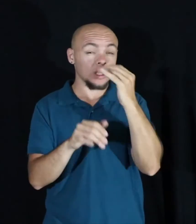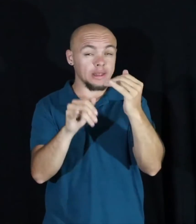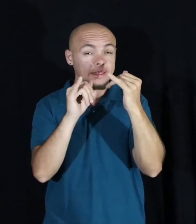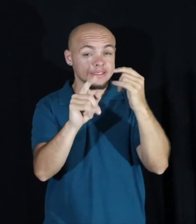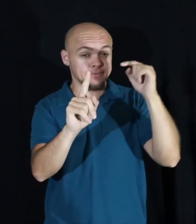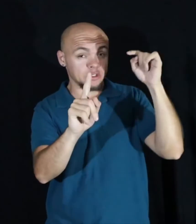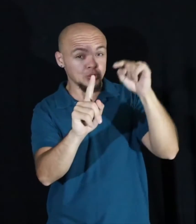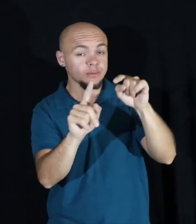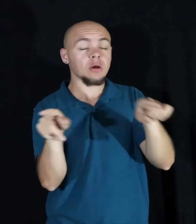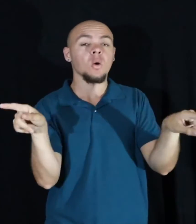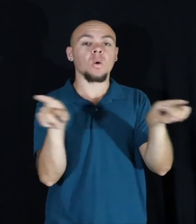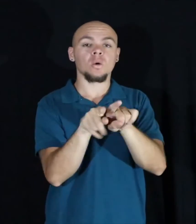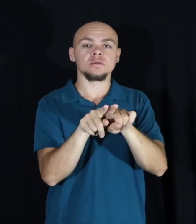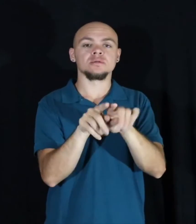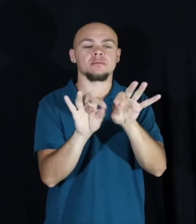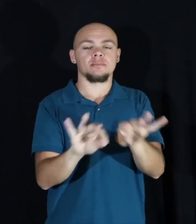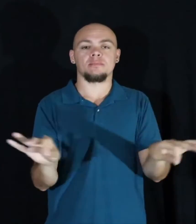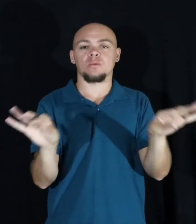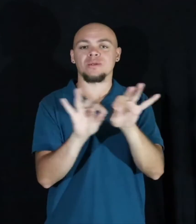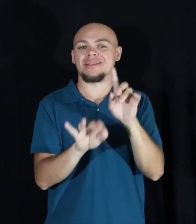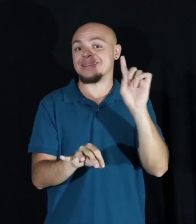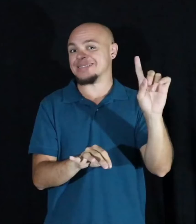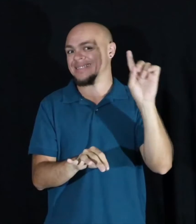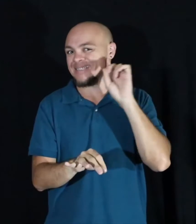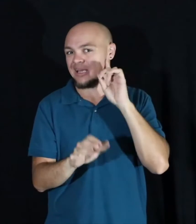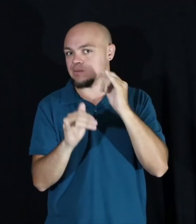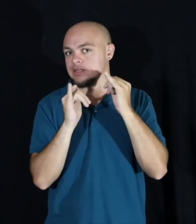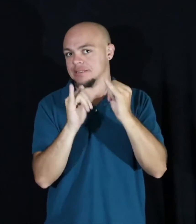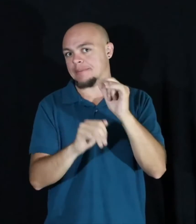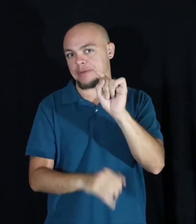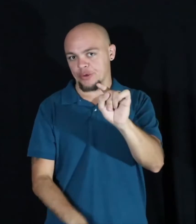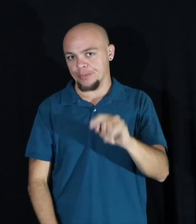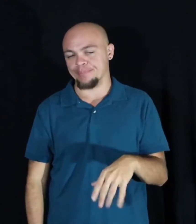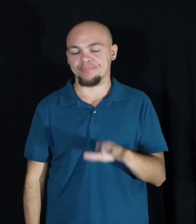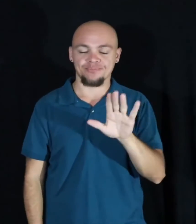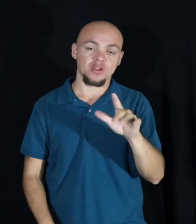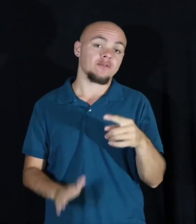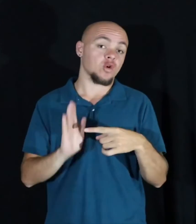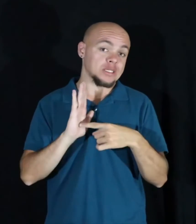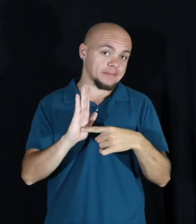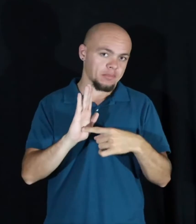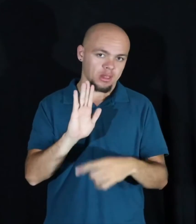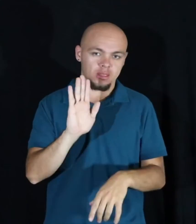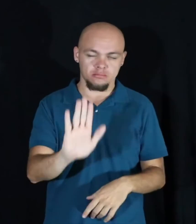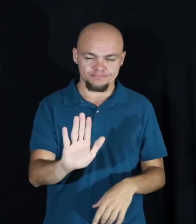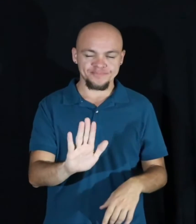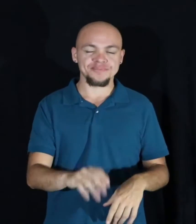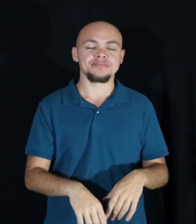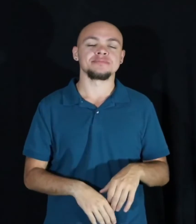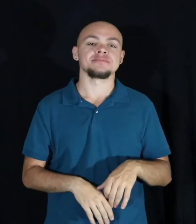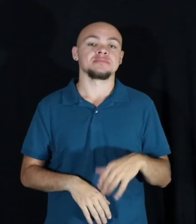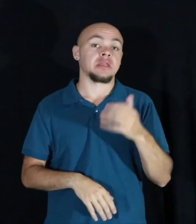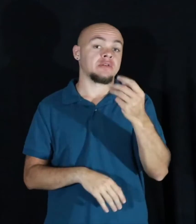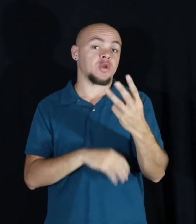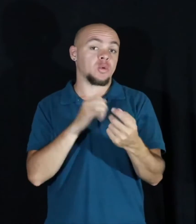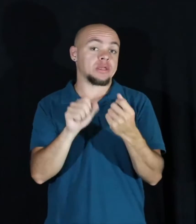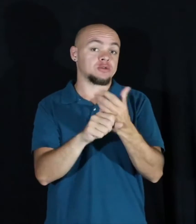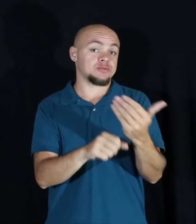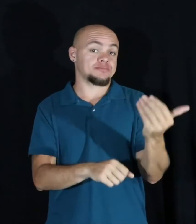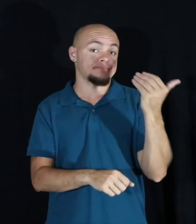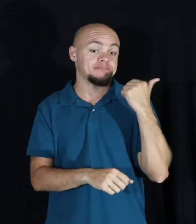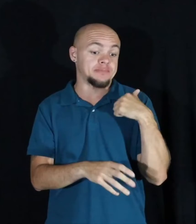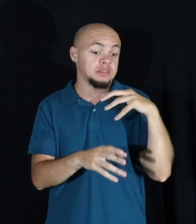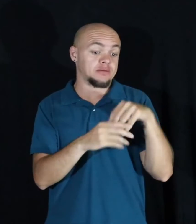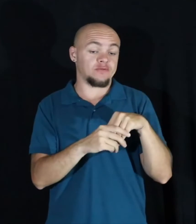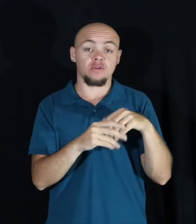also incredibly important that they sound like you. Let me give you an example. Several years ago, I was involved